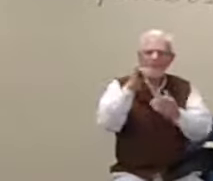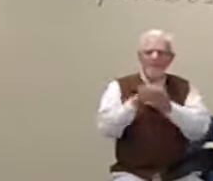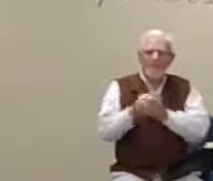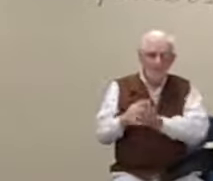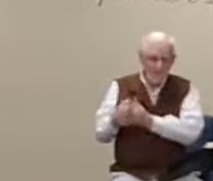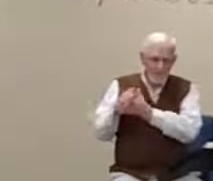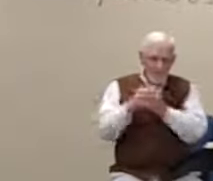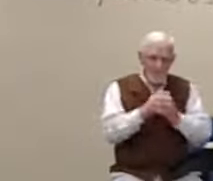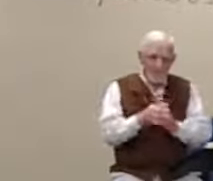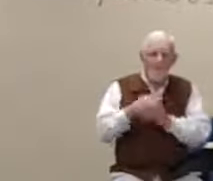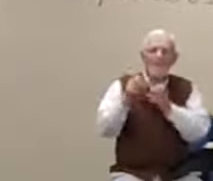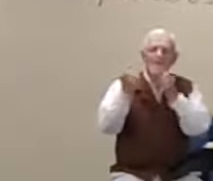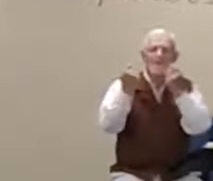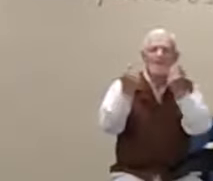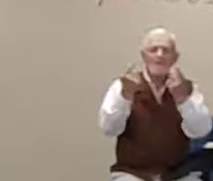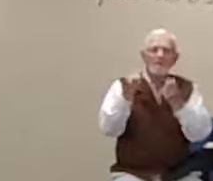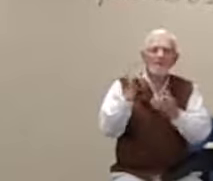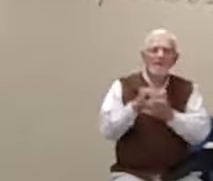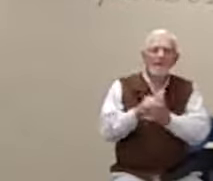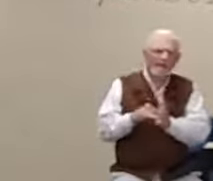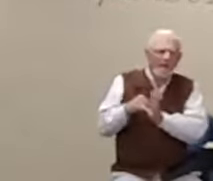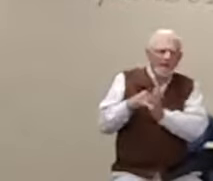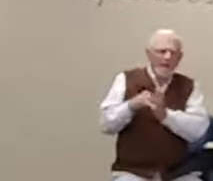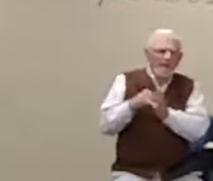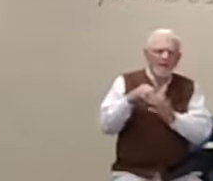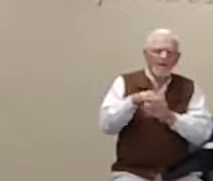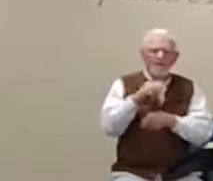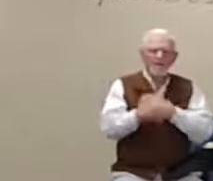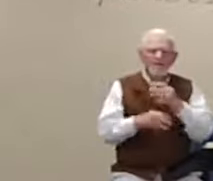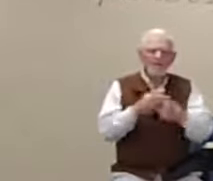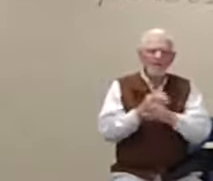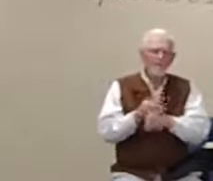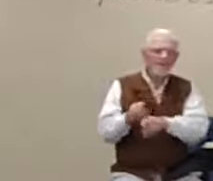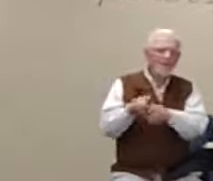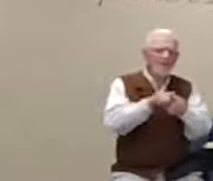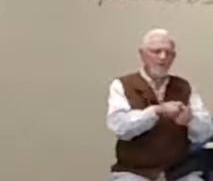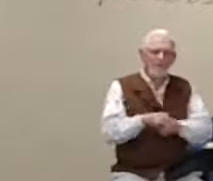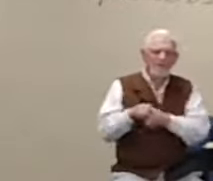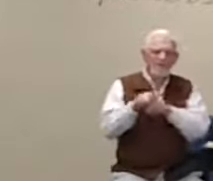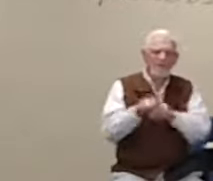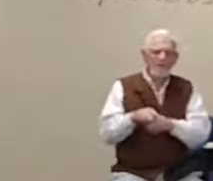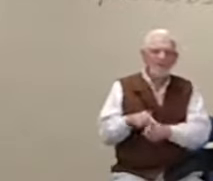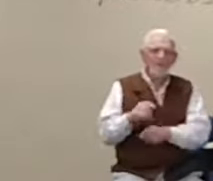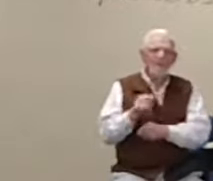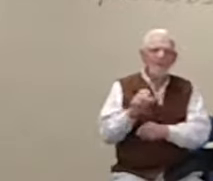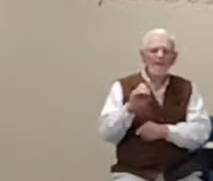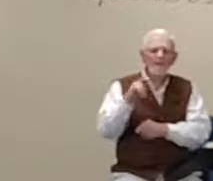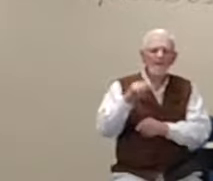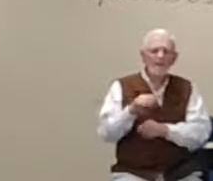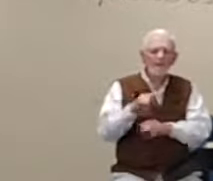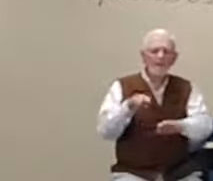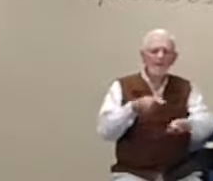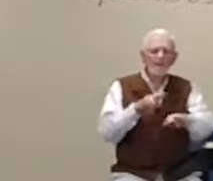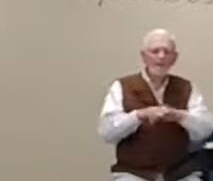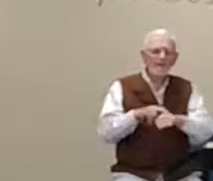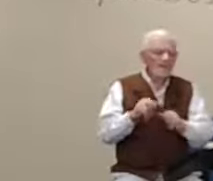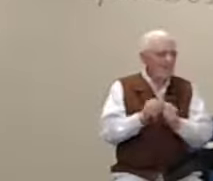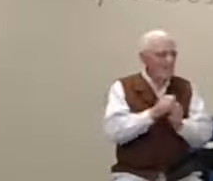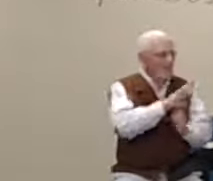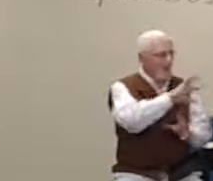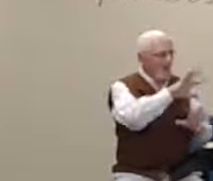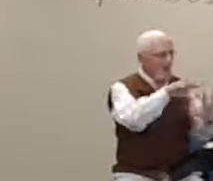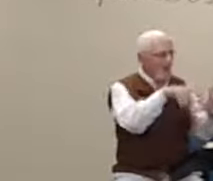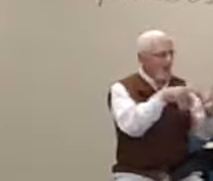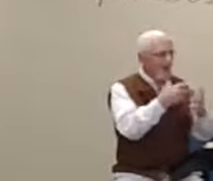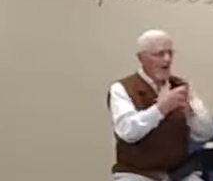if you were to understand your identity in the world as a country and as a nation, with all the other nations, I mean,